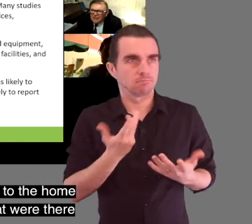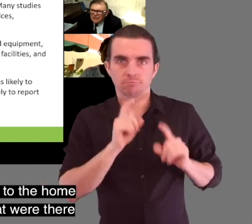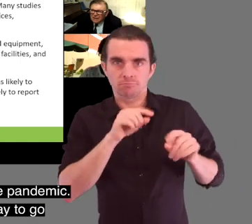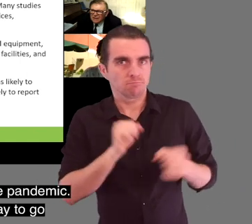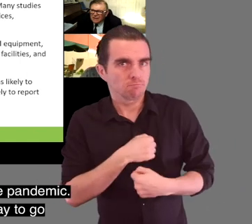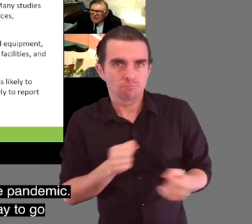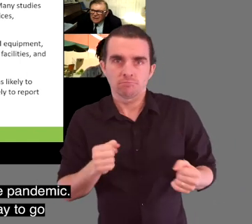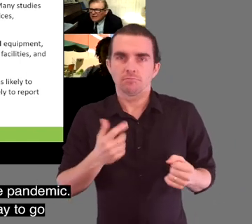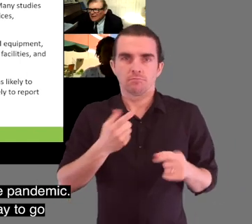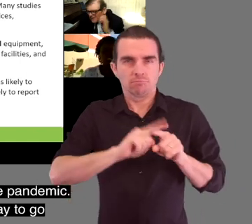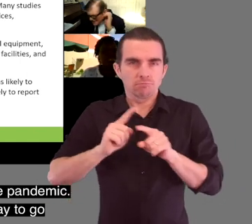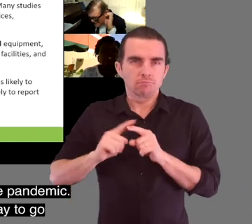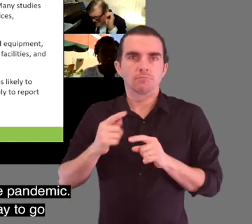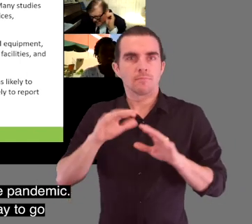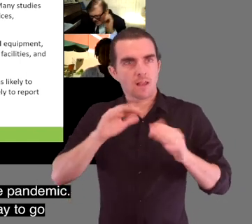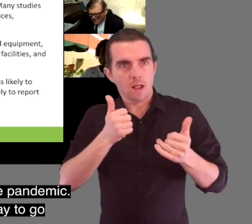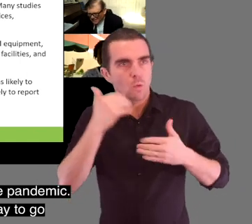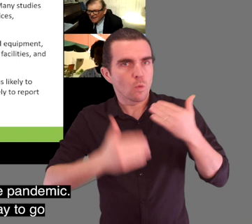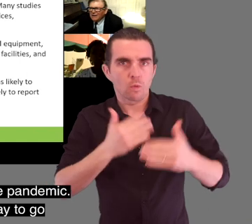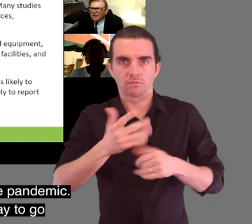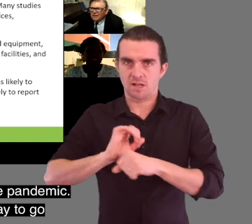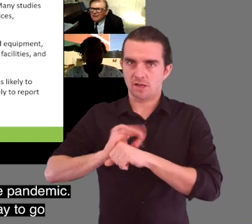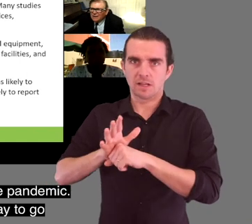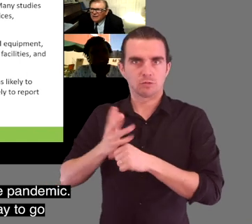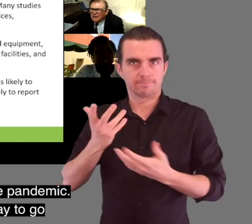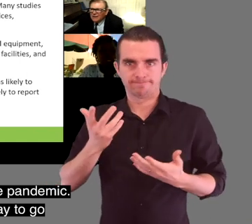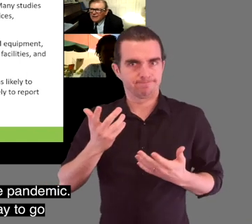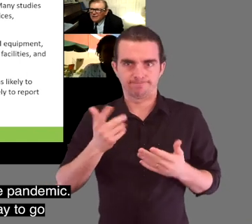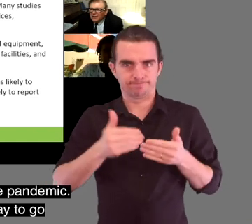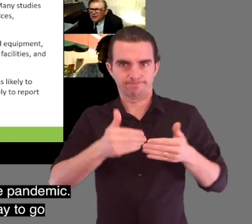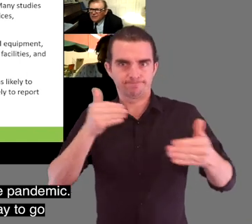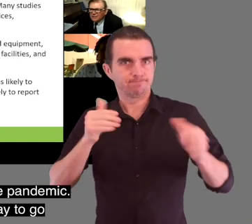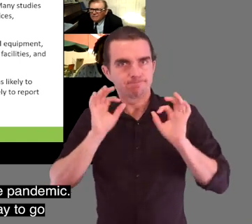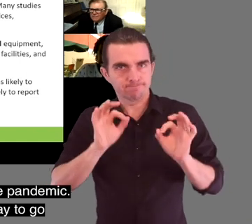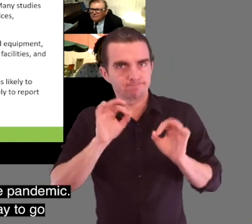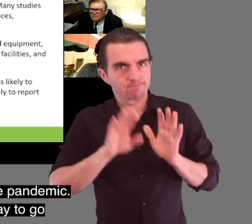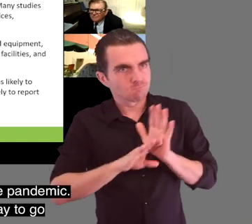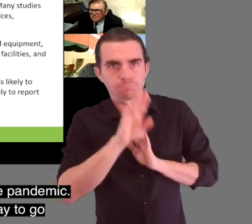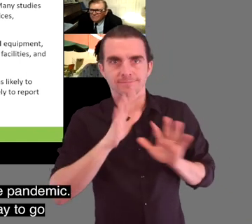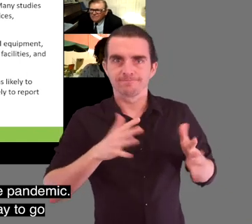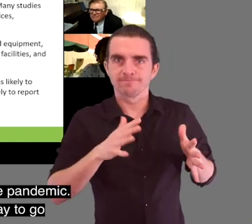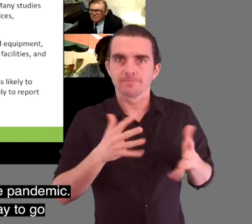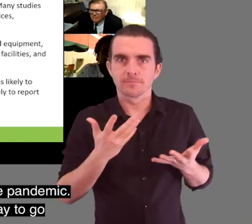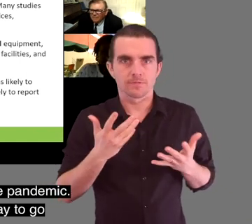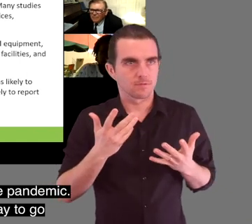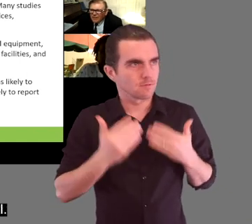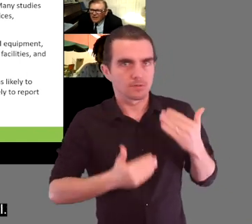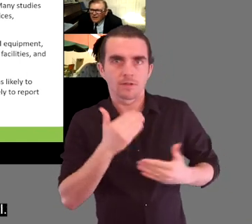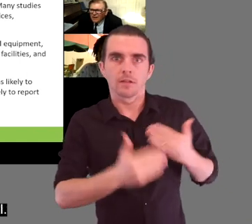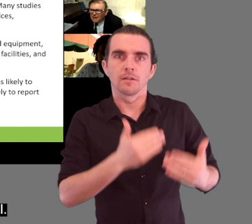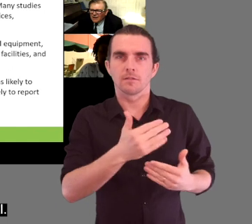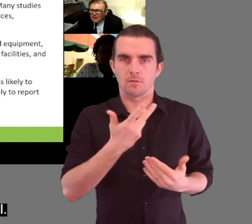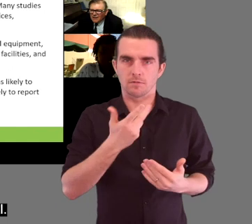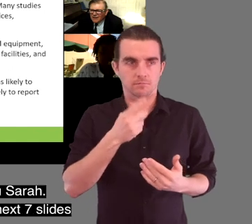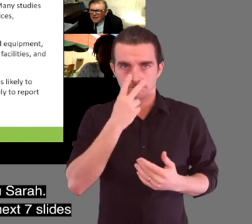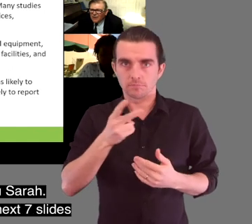were there during the response of the pandemic. So we have a long way to go, and the